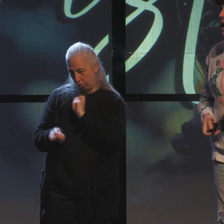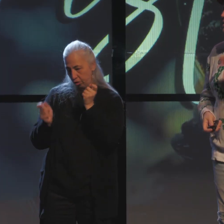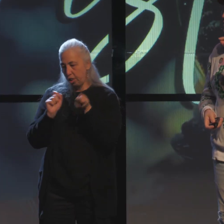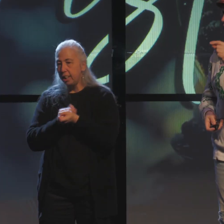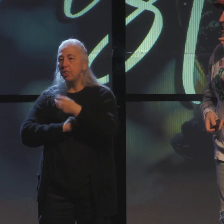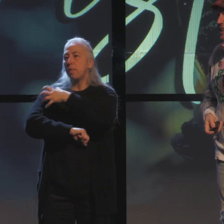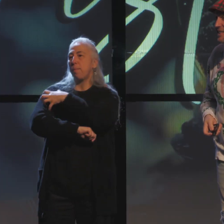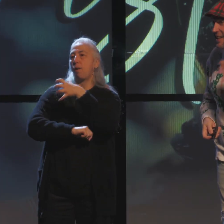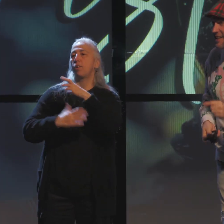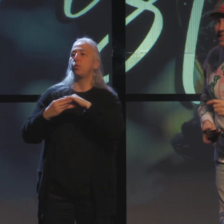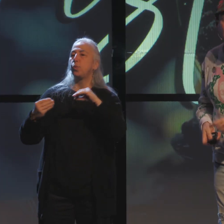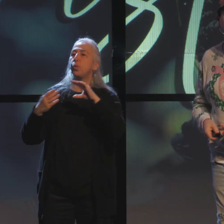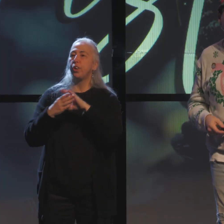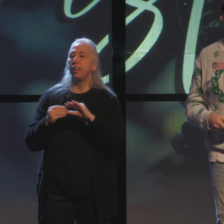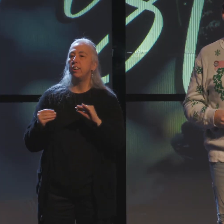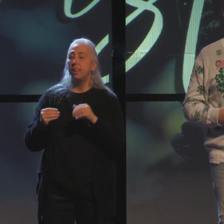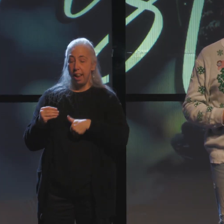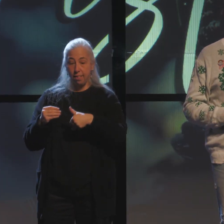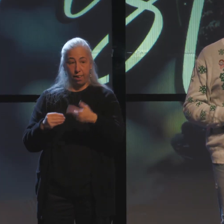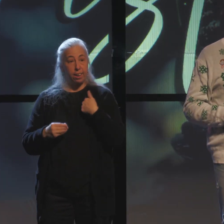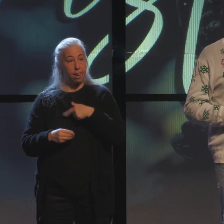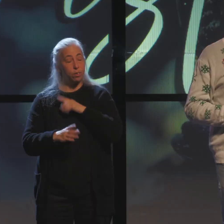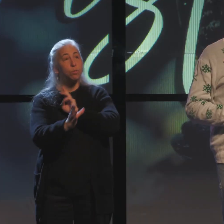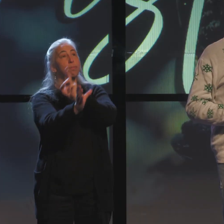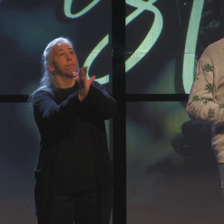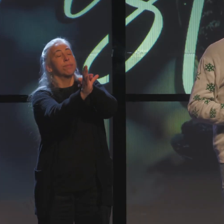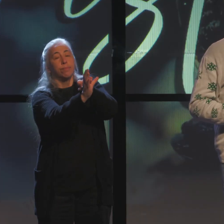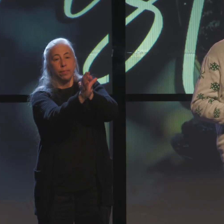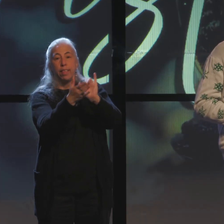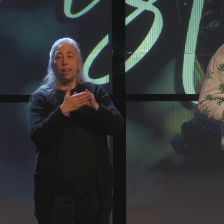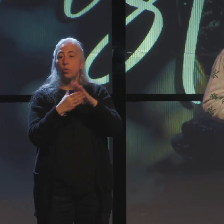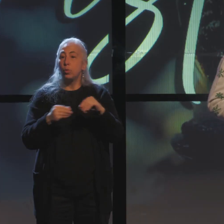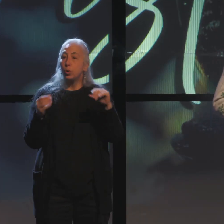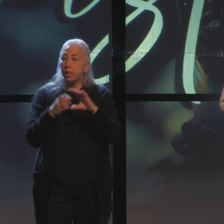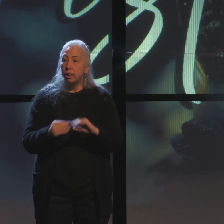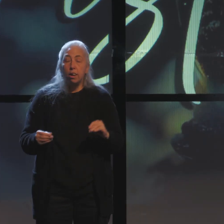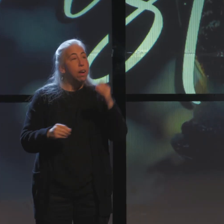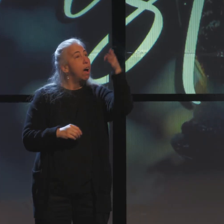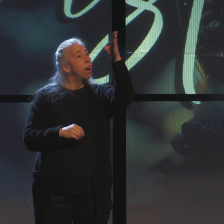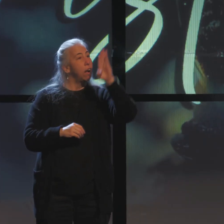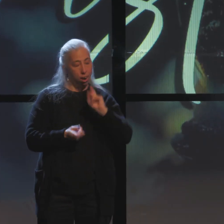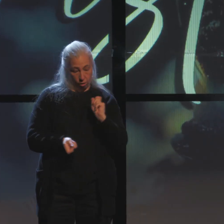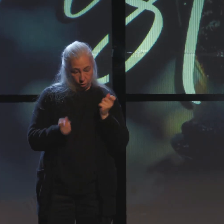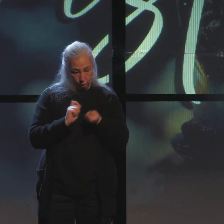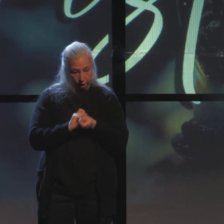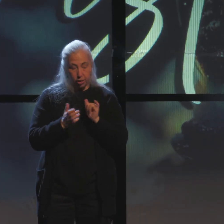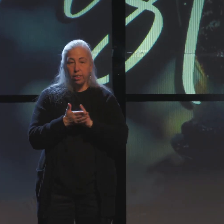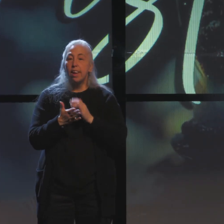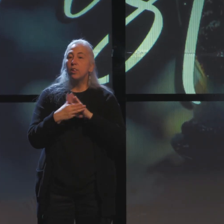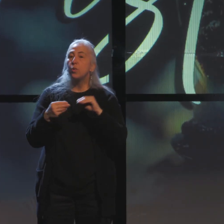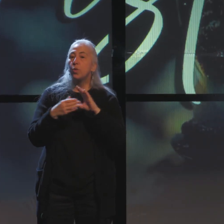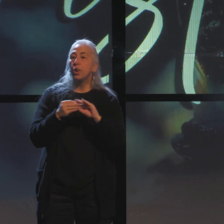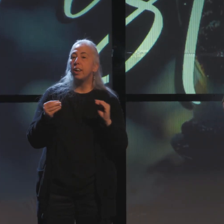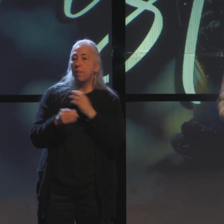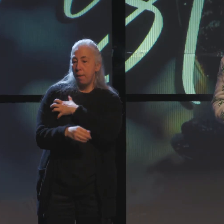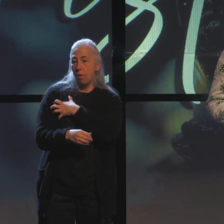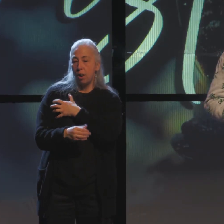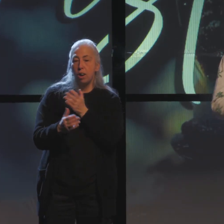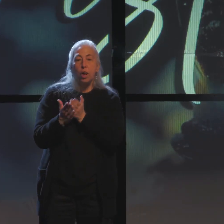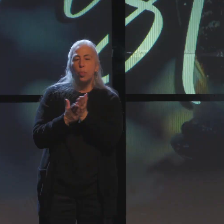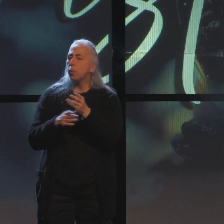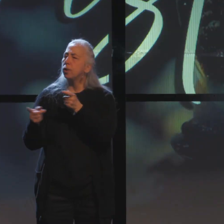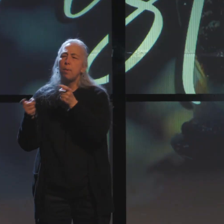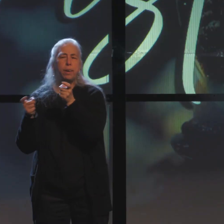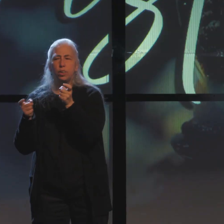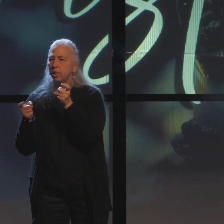power and inviting us into that story. And God is rewriting that story of power not through domination, but through love. It's